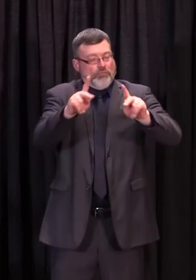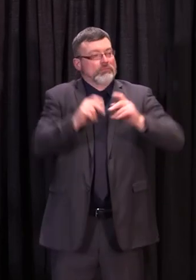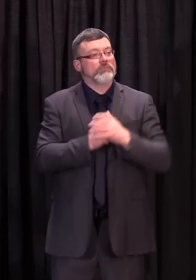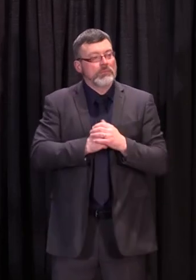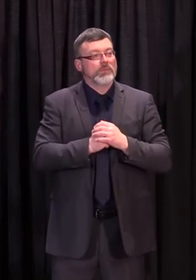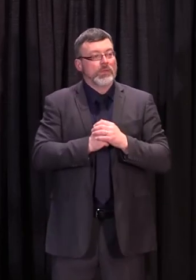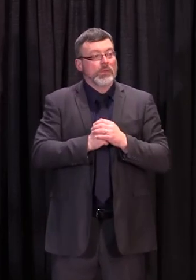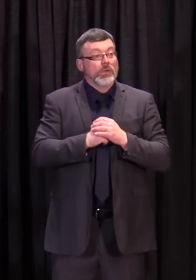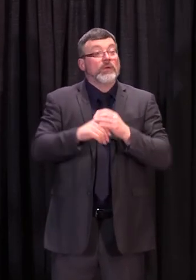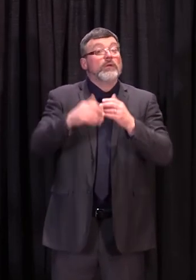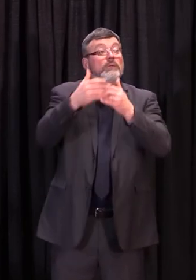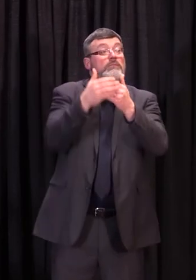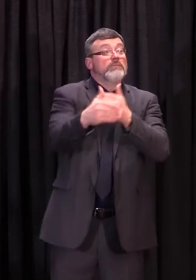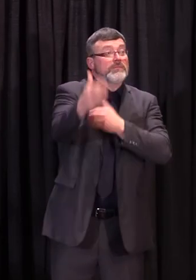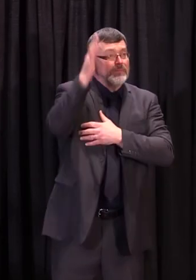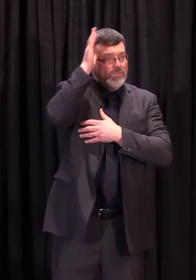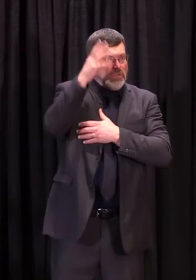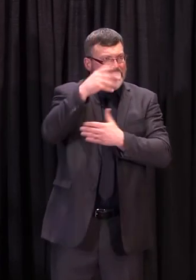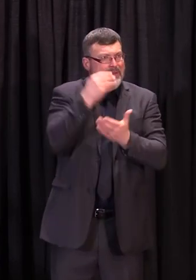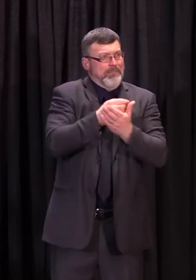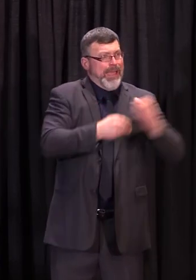deficits or higher taxes.